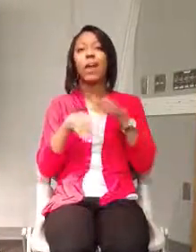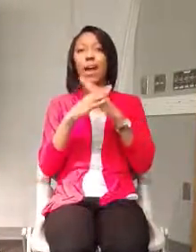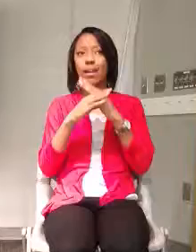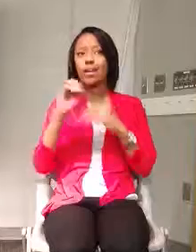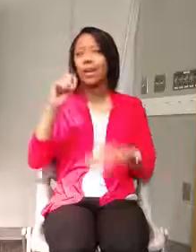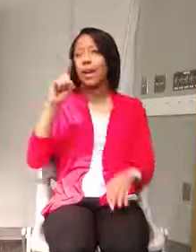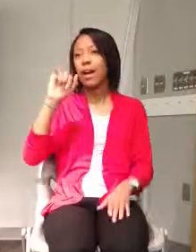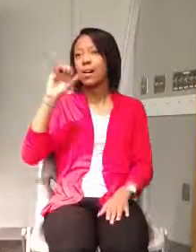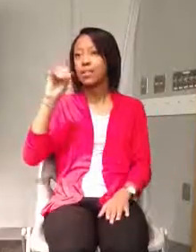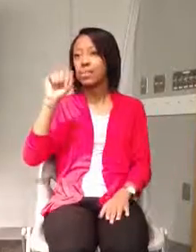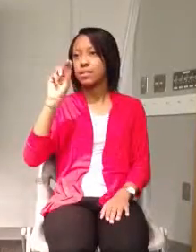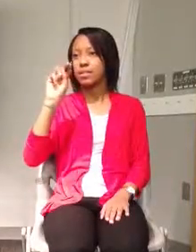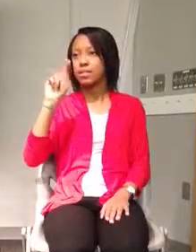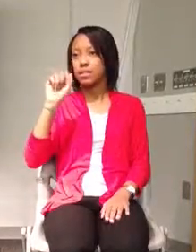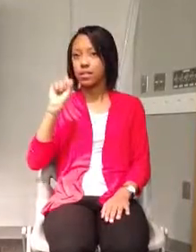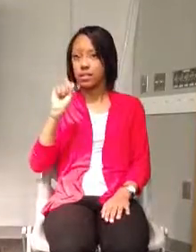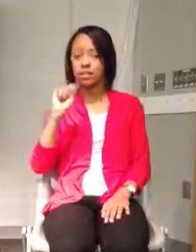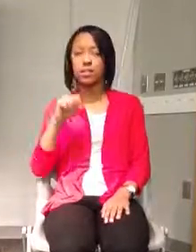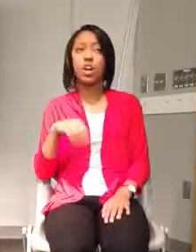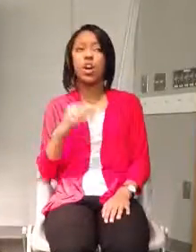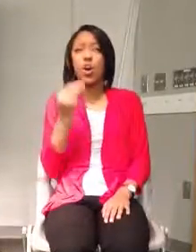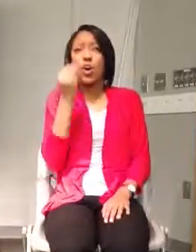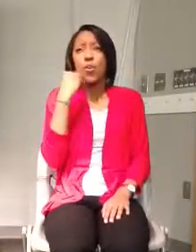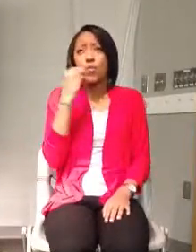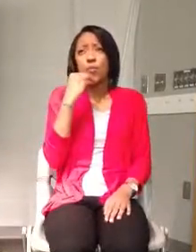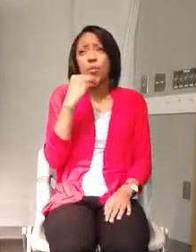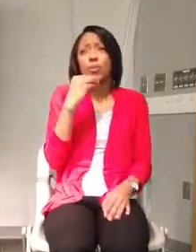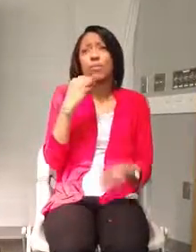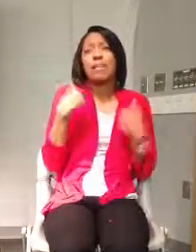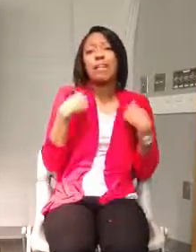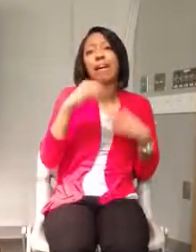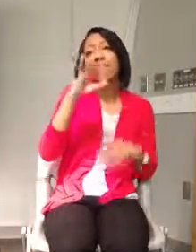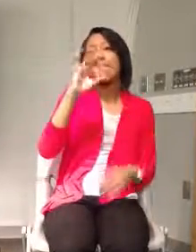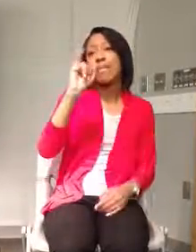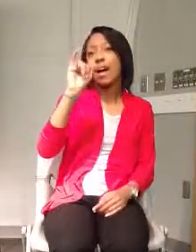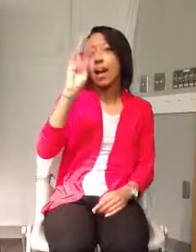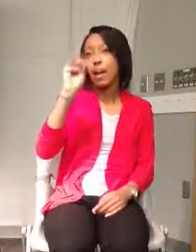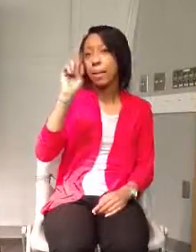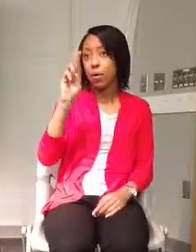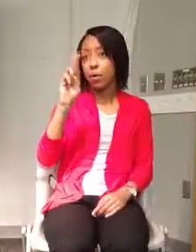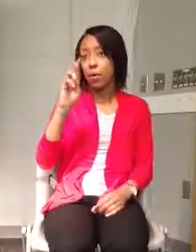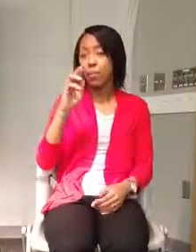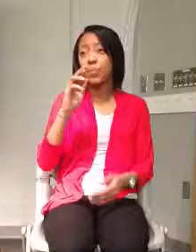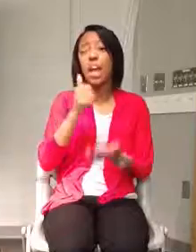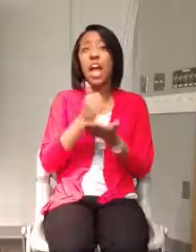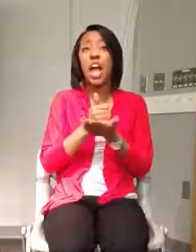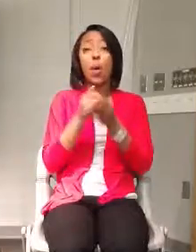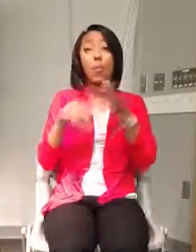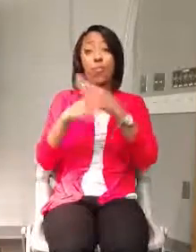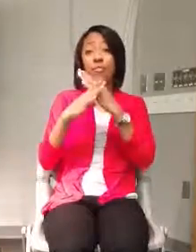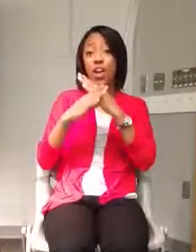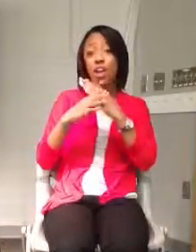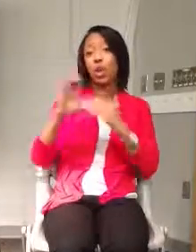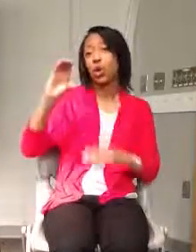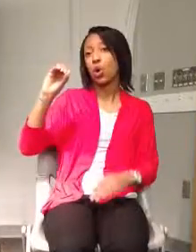Fiber-containing foods, which help with colon and help prevent colon and rectal cancer, have